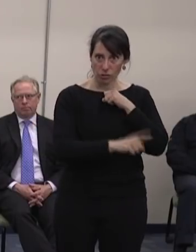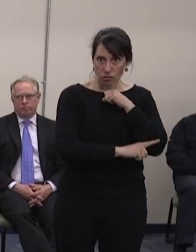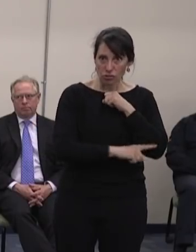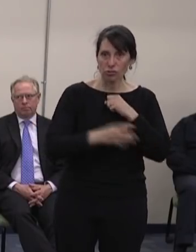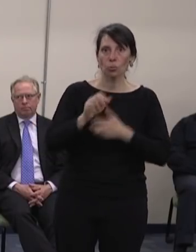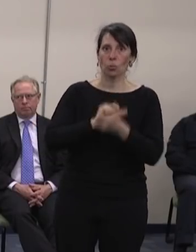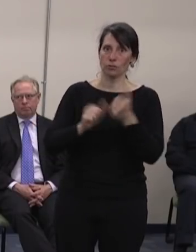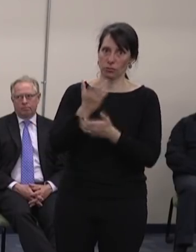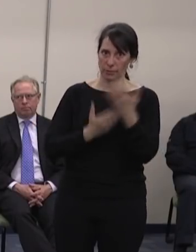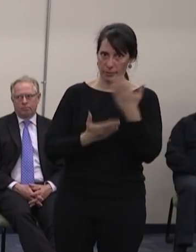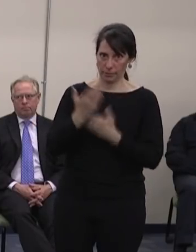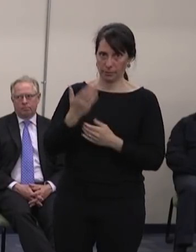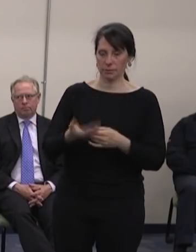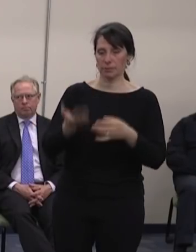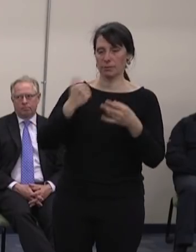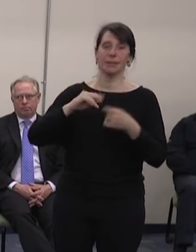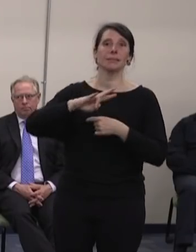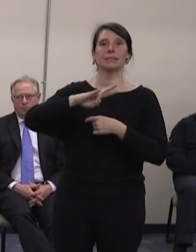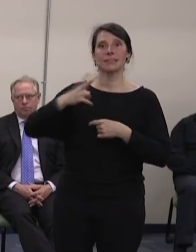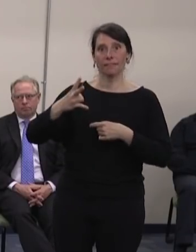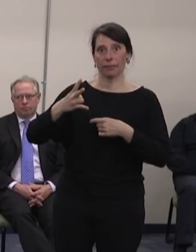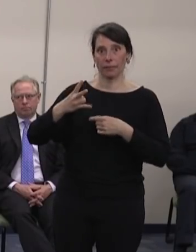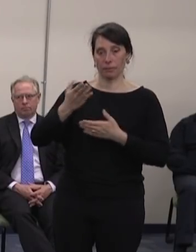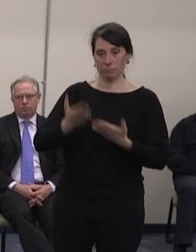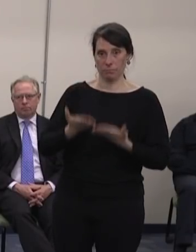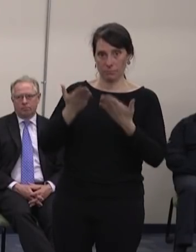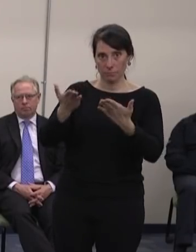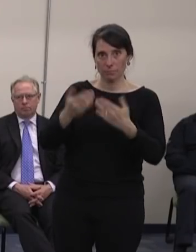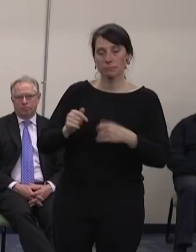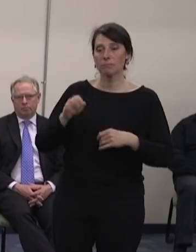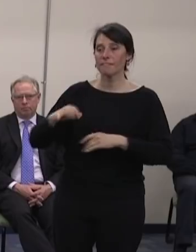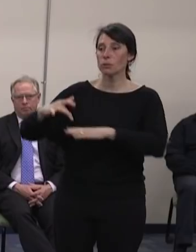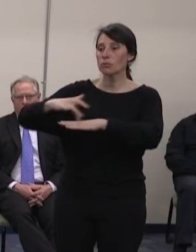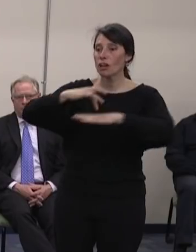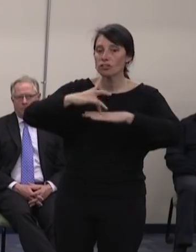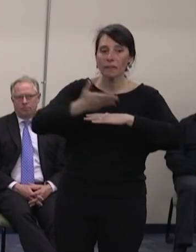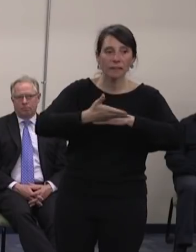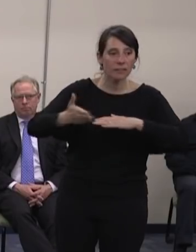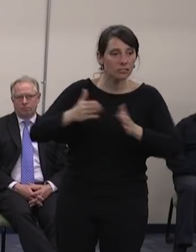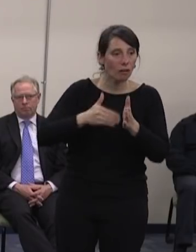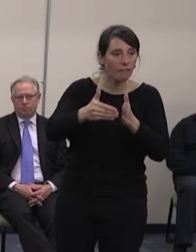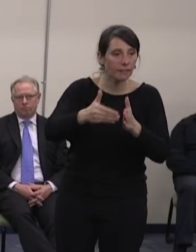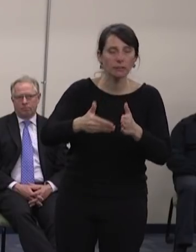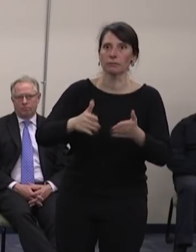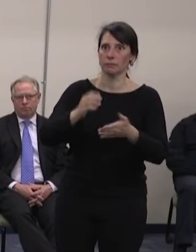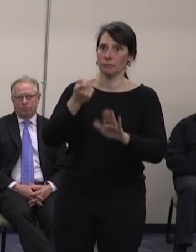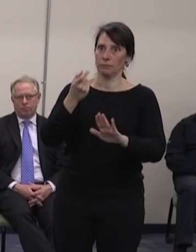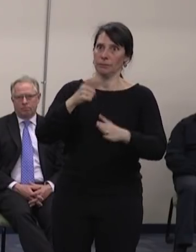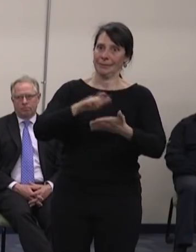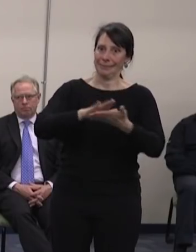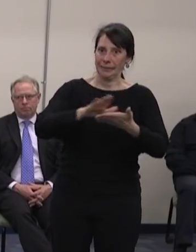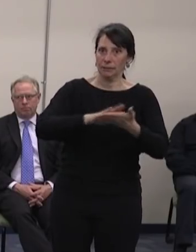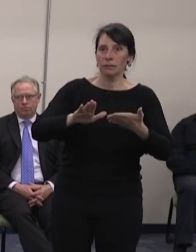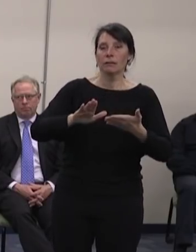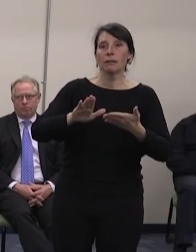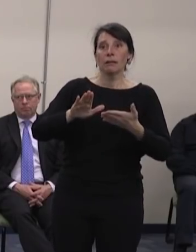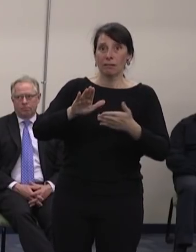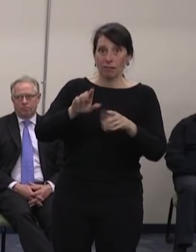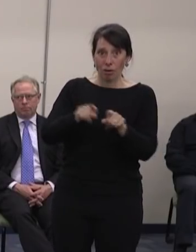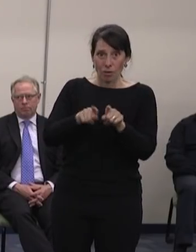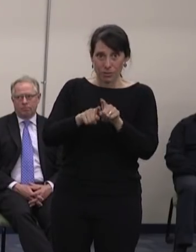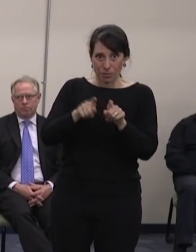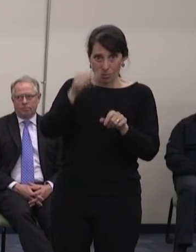Number 7, clean and disinfect objects that are frequently touched. Don't forget your cell phone or